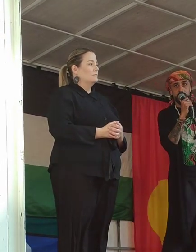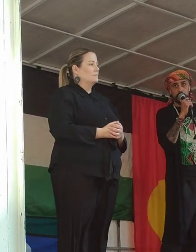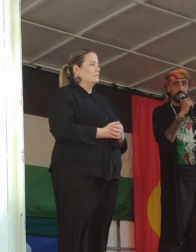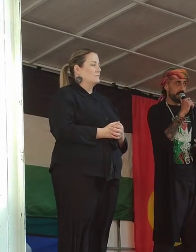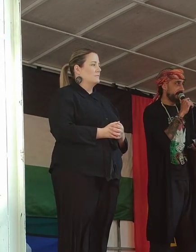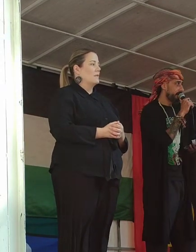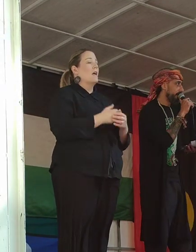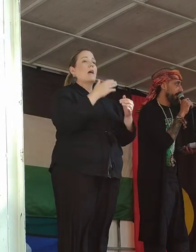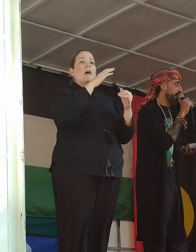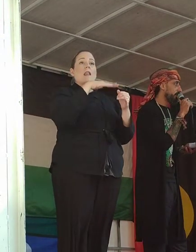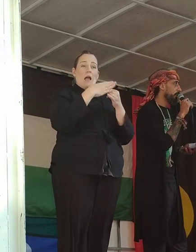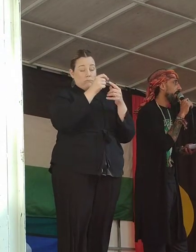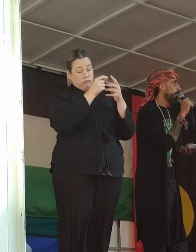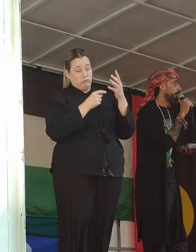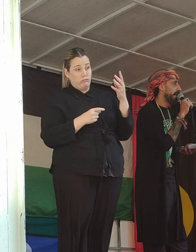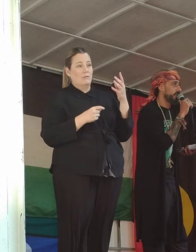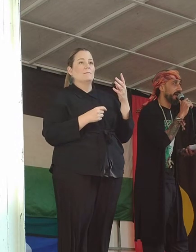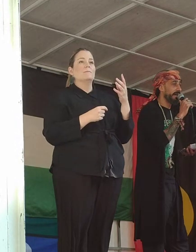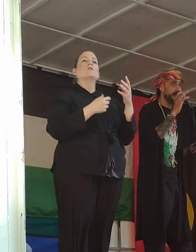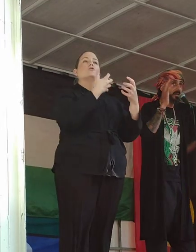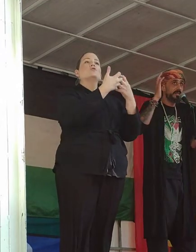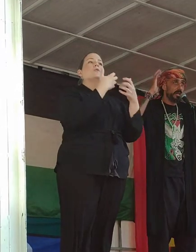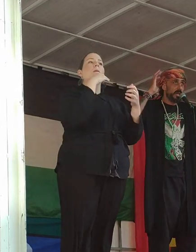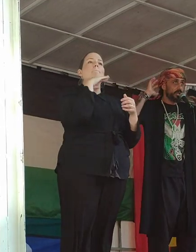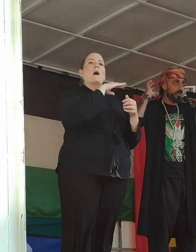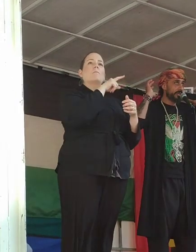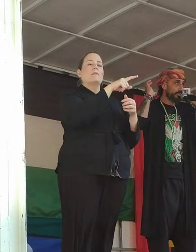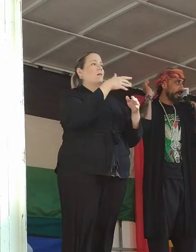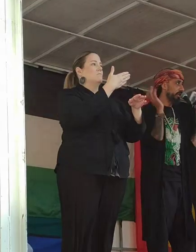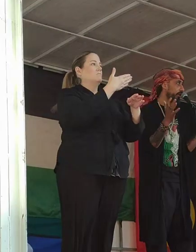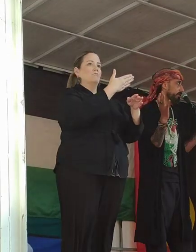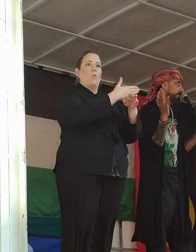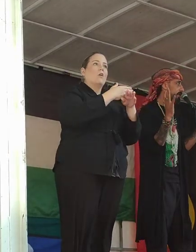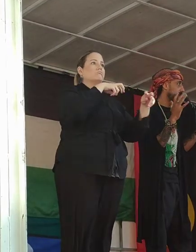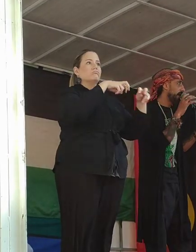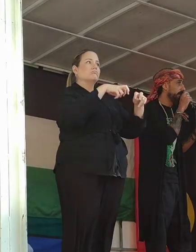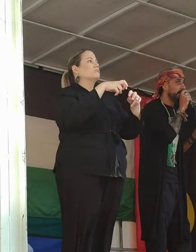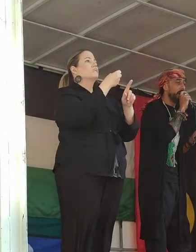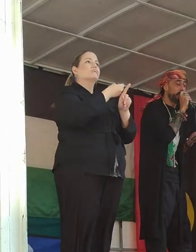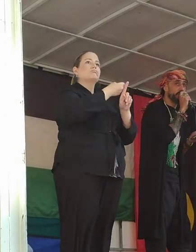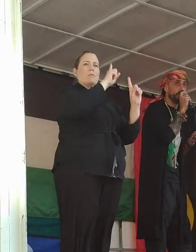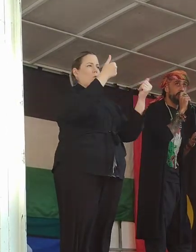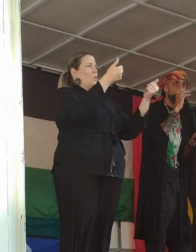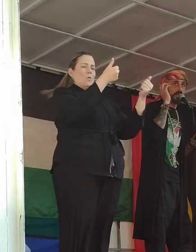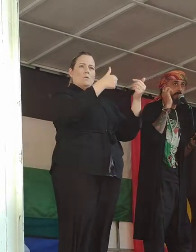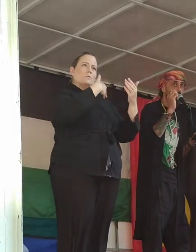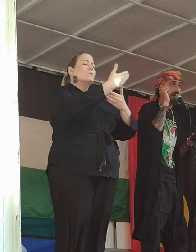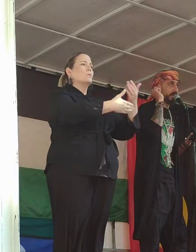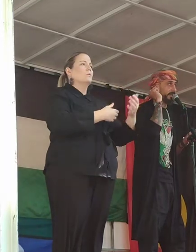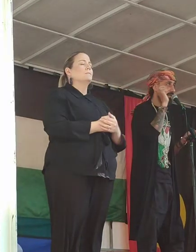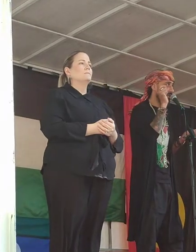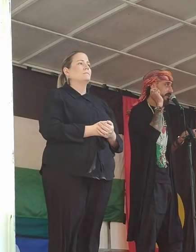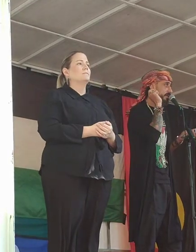Last but not least, the United Melt action. I can't just really go as much as I can. I want you all